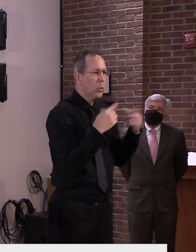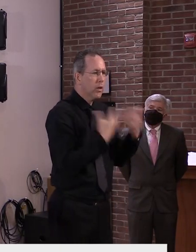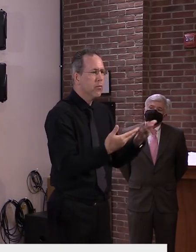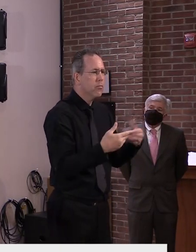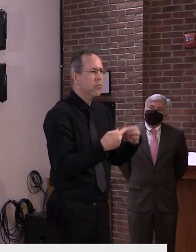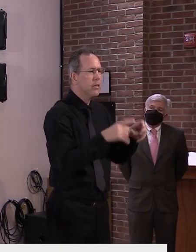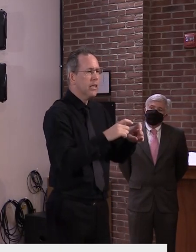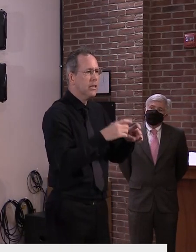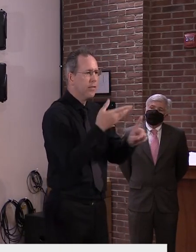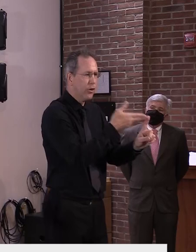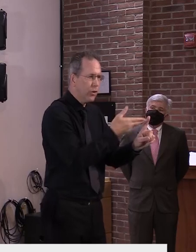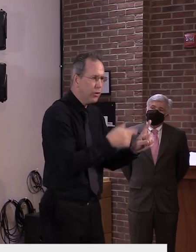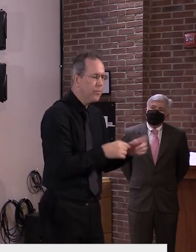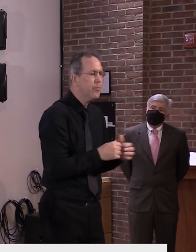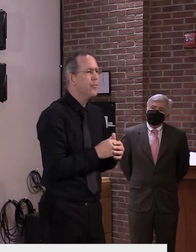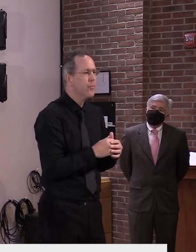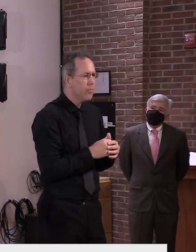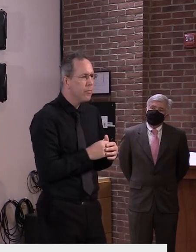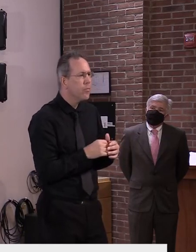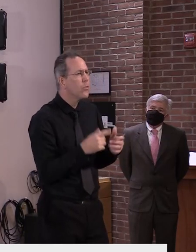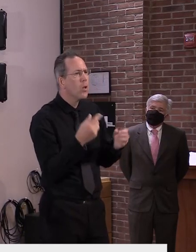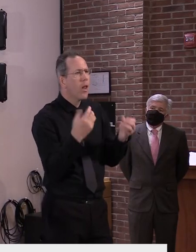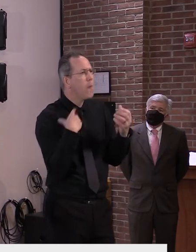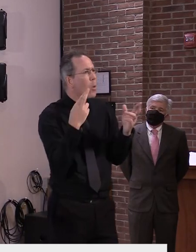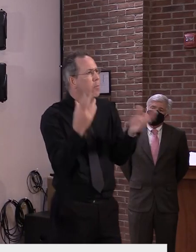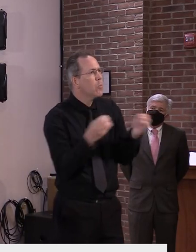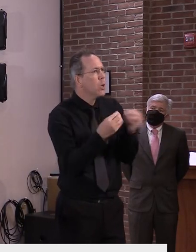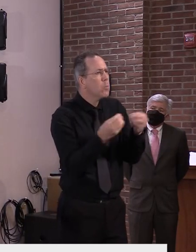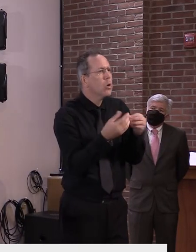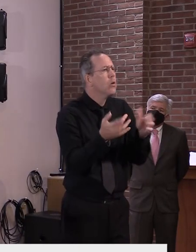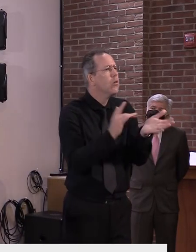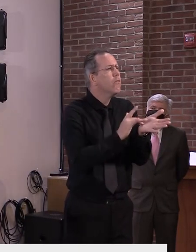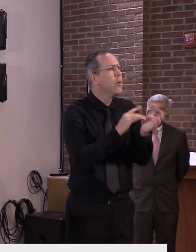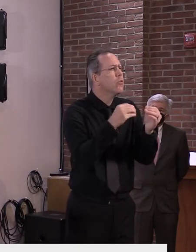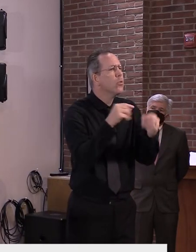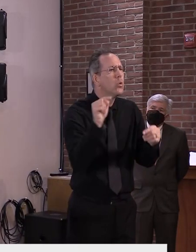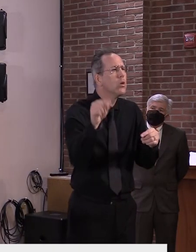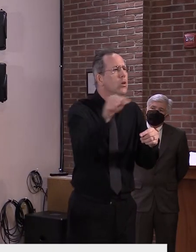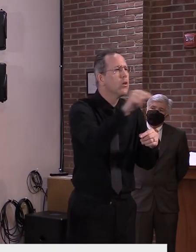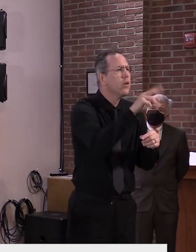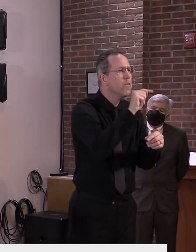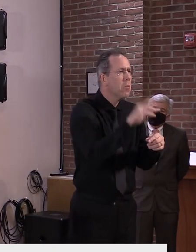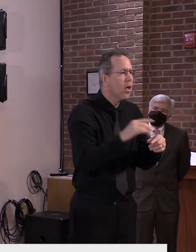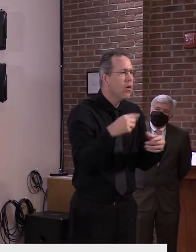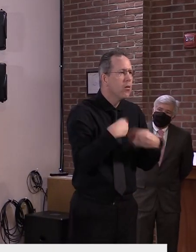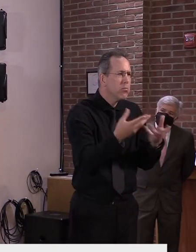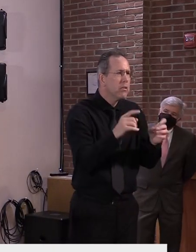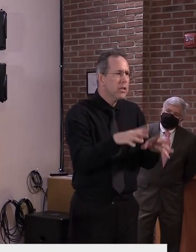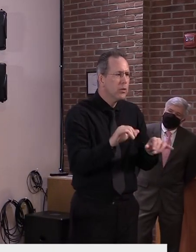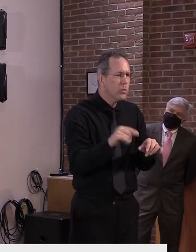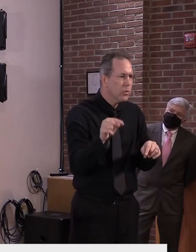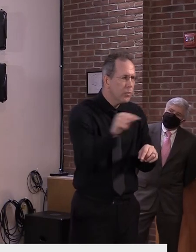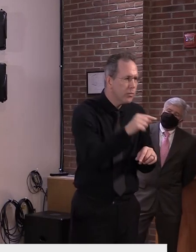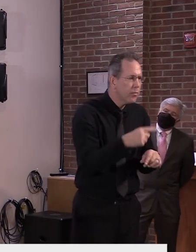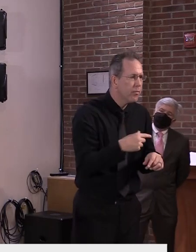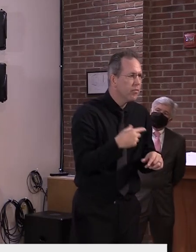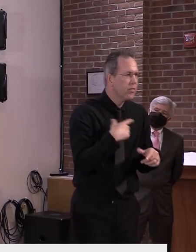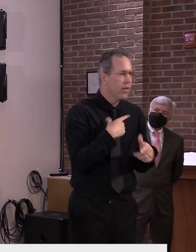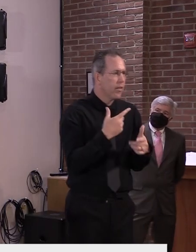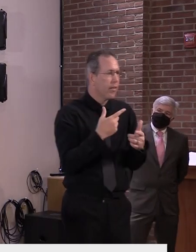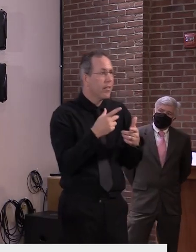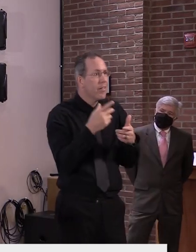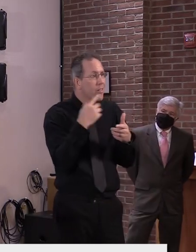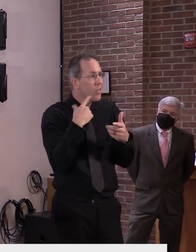So it just points out there are multiple pathways for a person to pursue above and beyond what's on